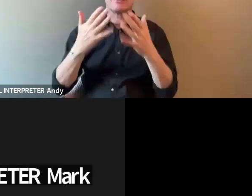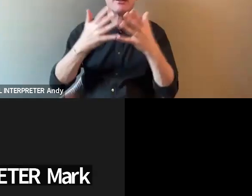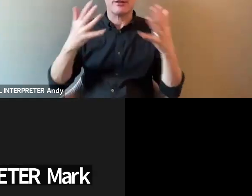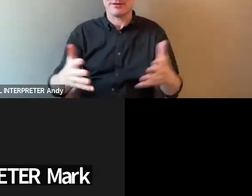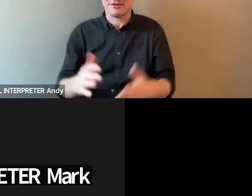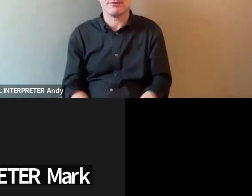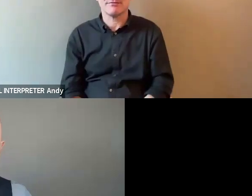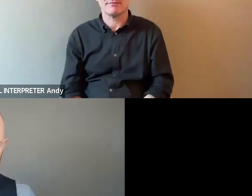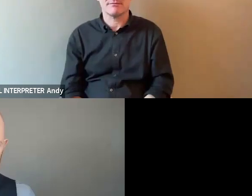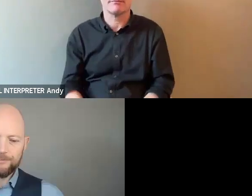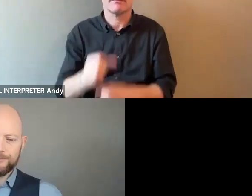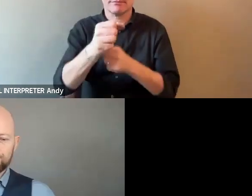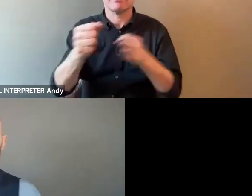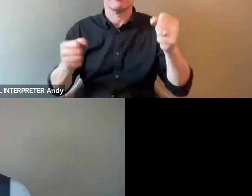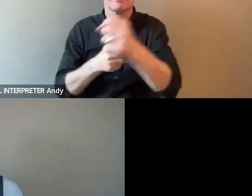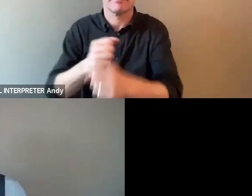much.